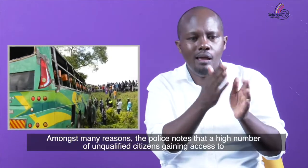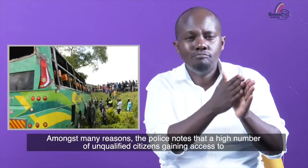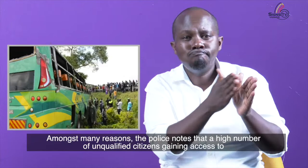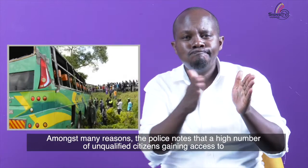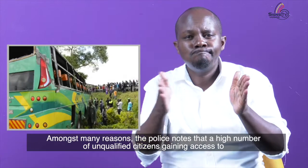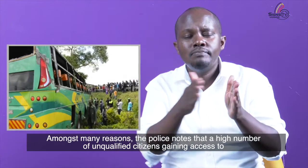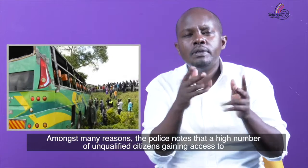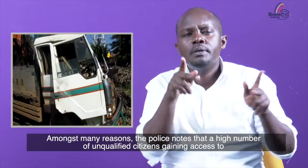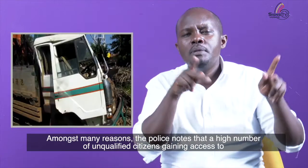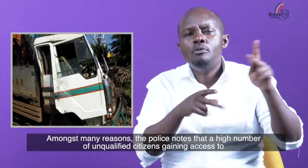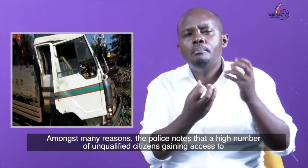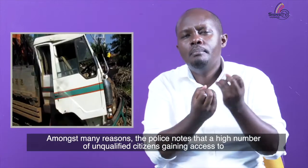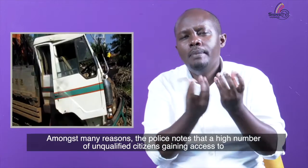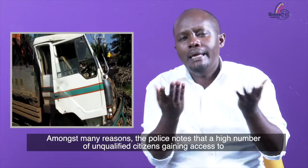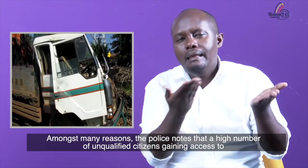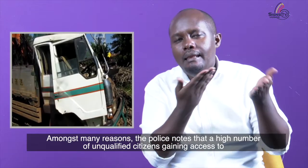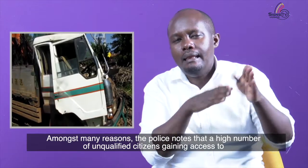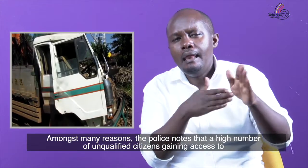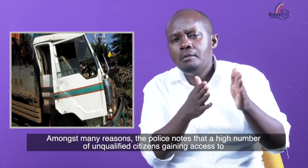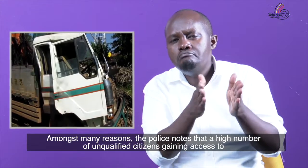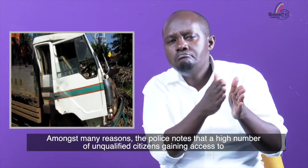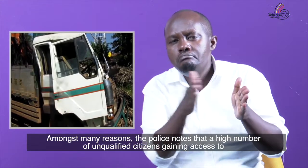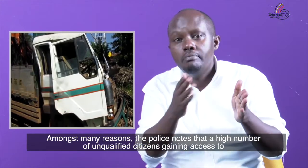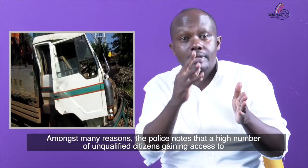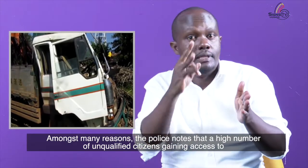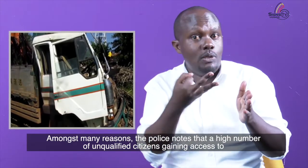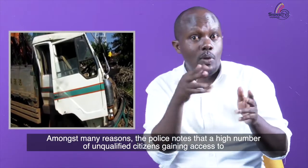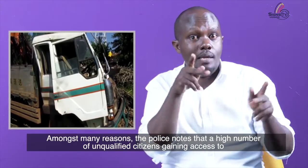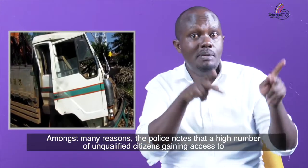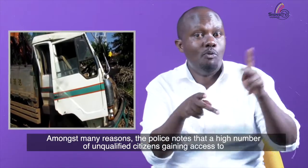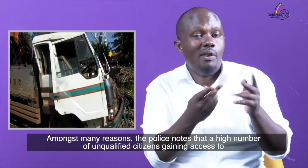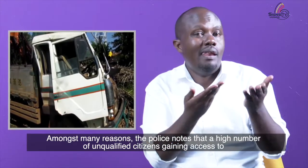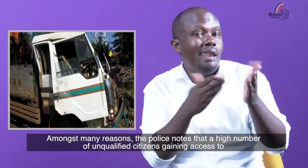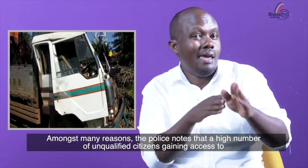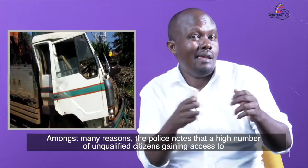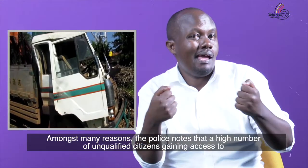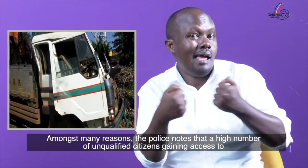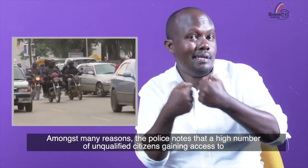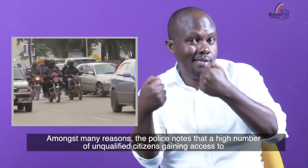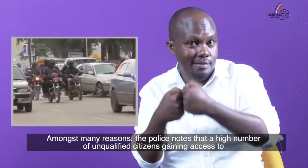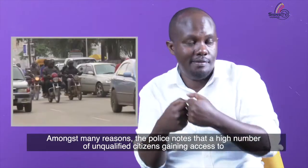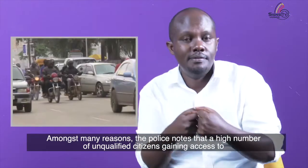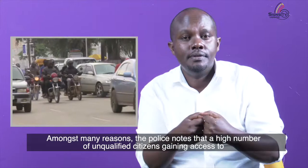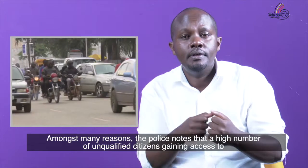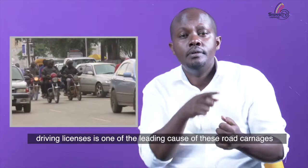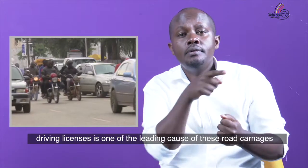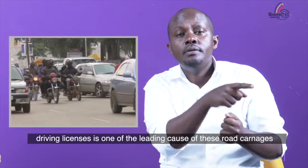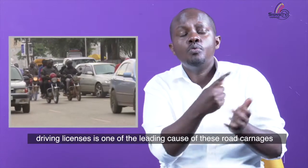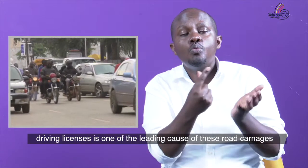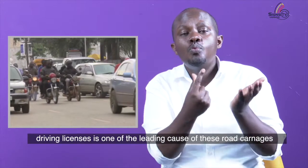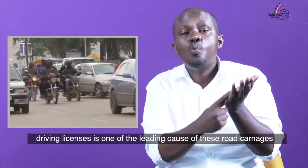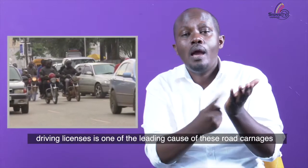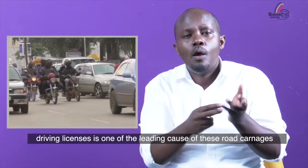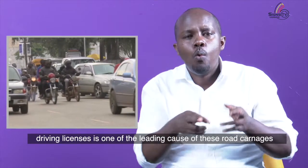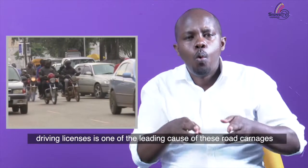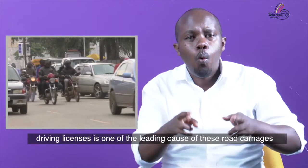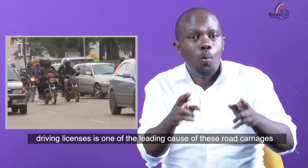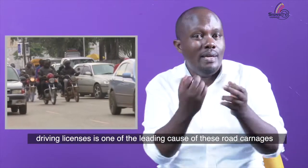main reasons, the police notes that a high number of unqualified citizens gaining access to driving license is one of